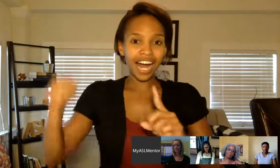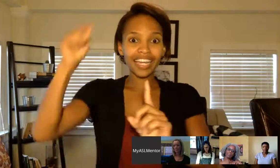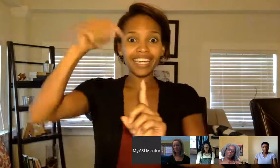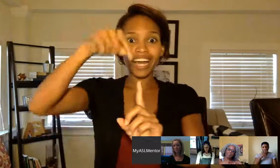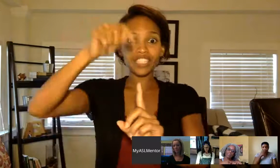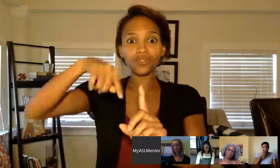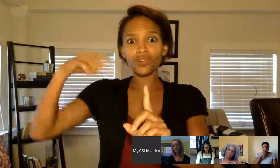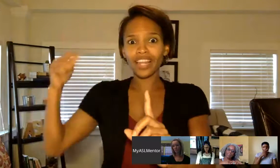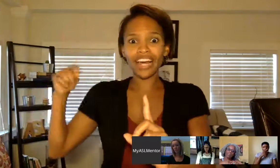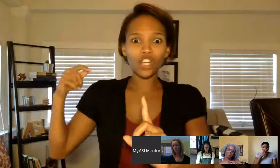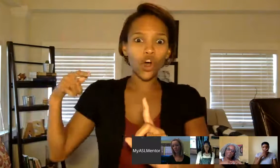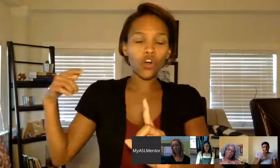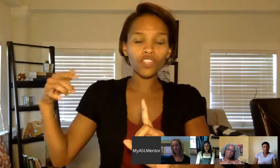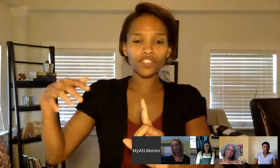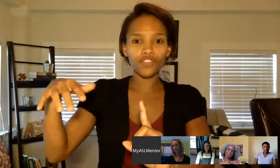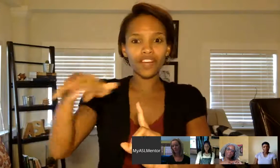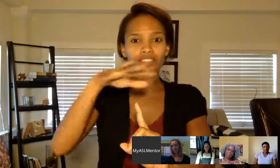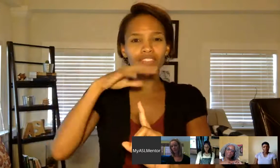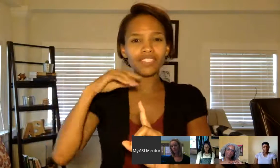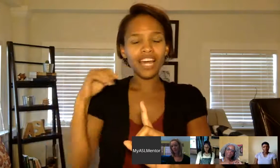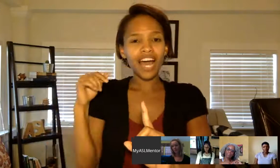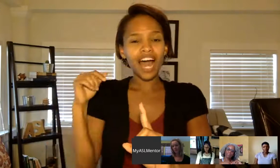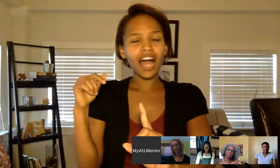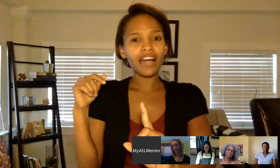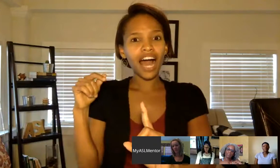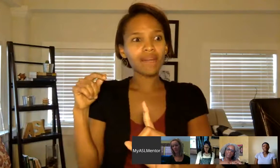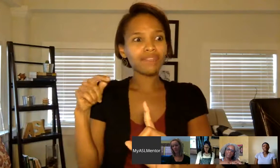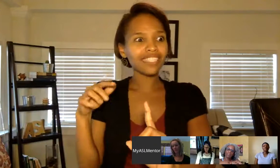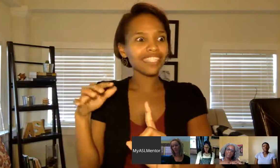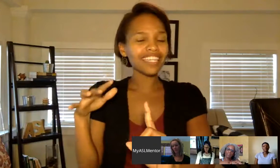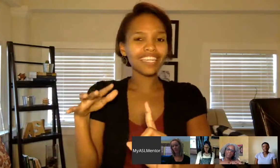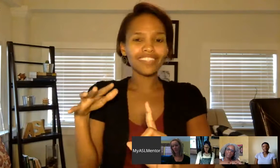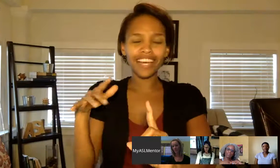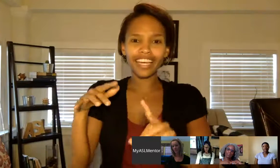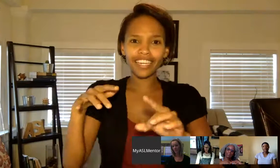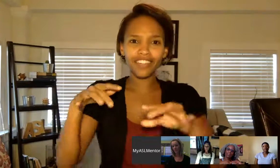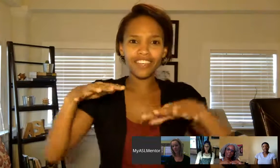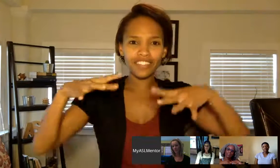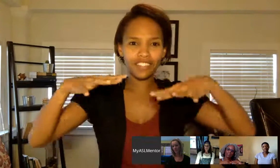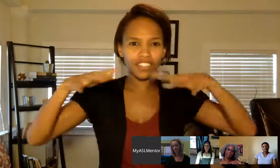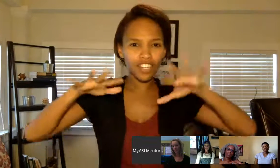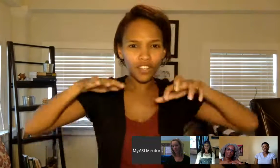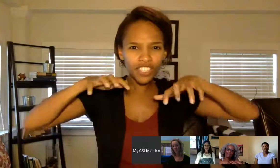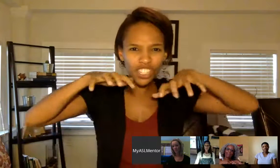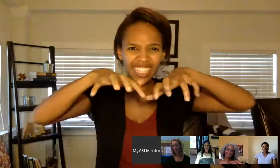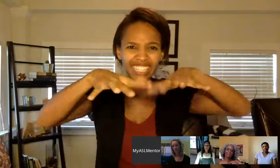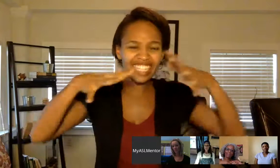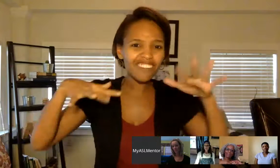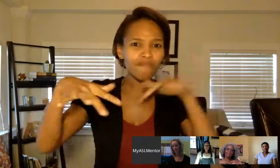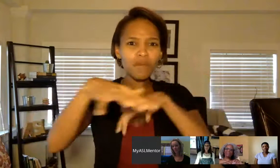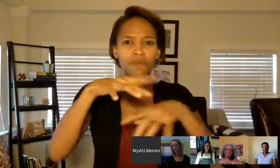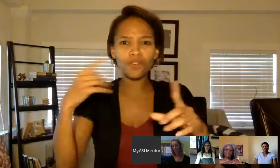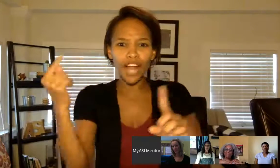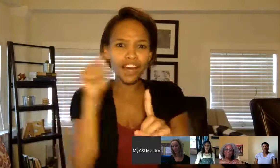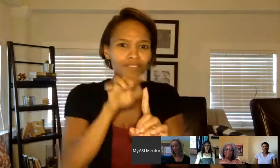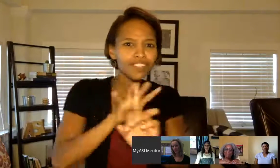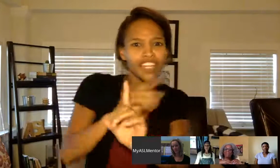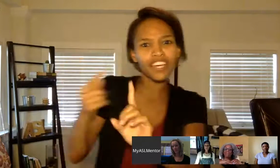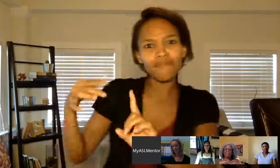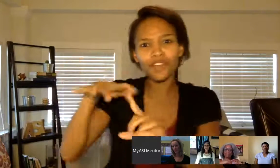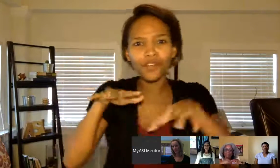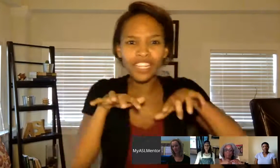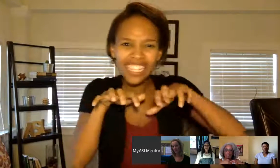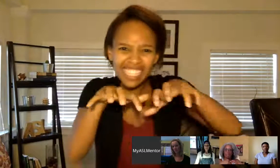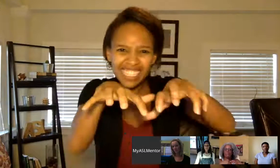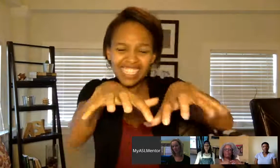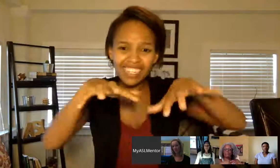the guy in high school that has all these friends, I'm seeing like this just sea of people around